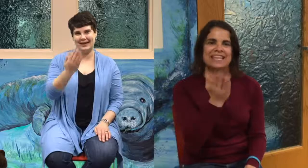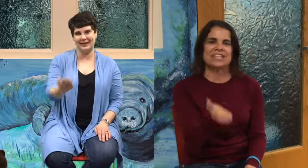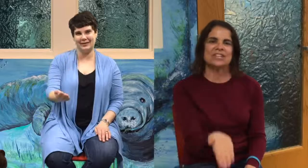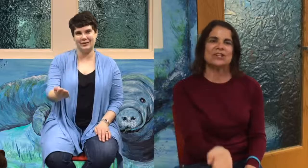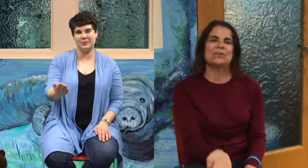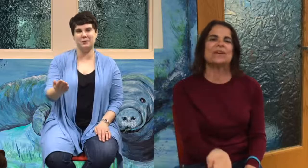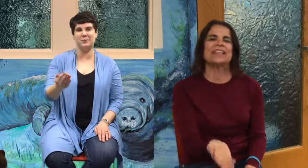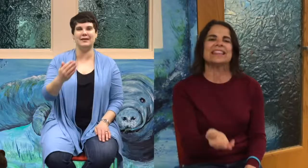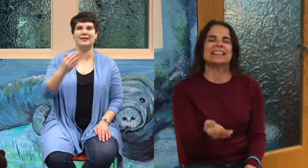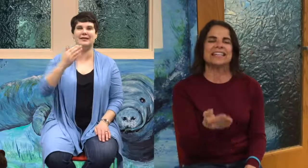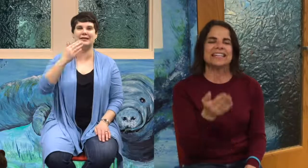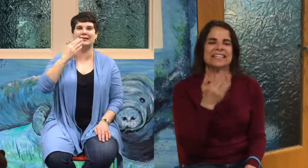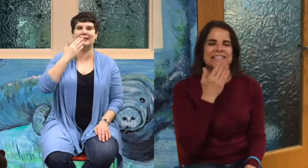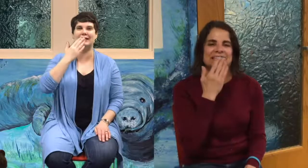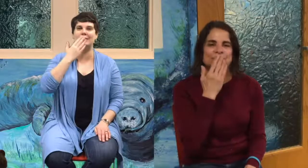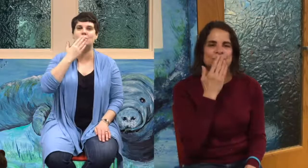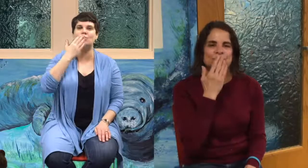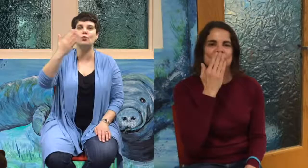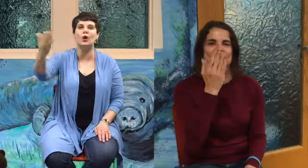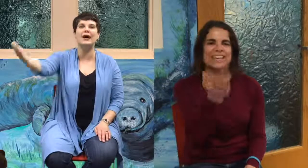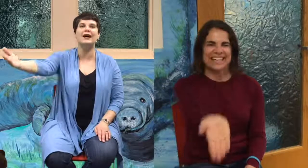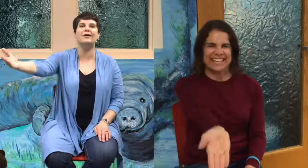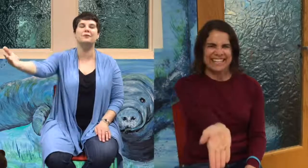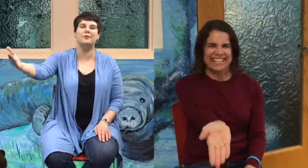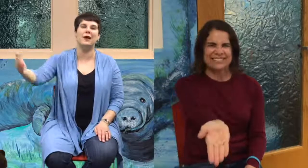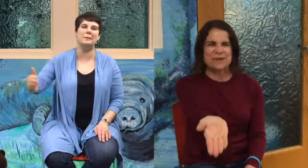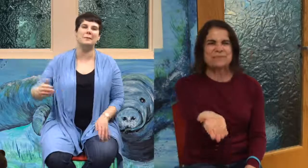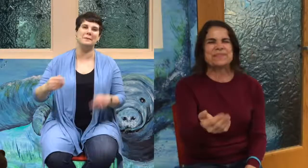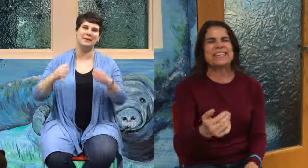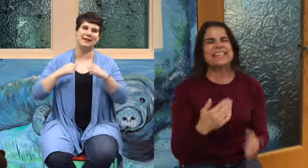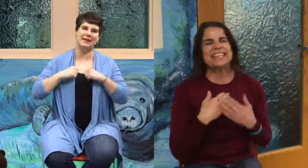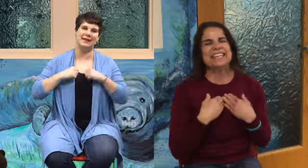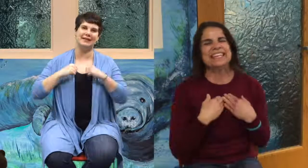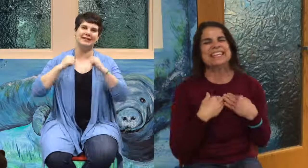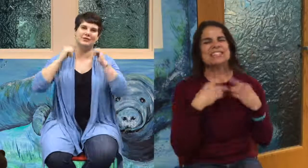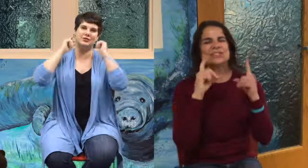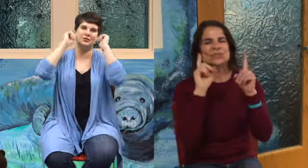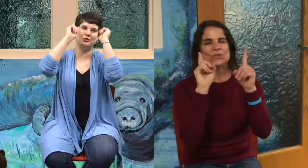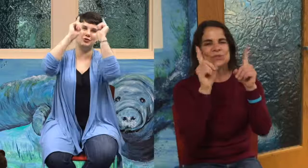you with a kiss from me to you.